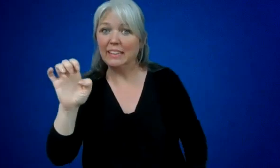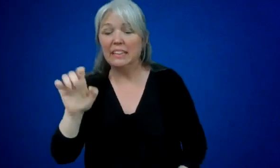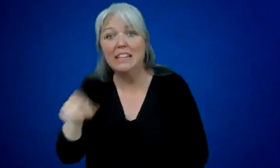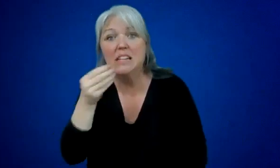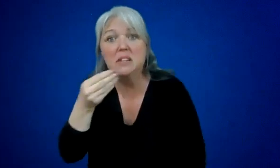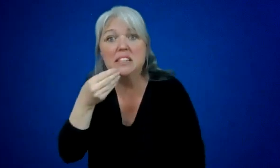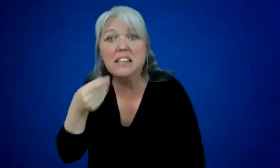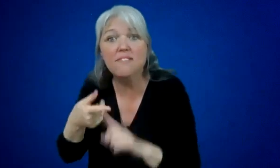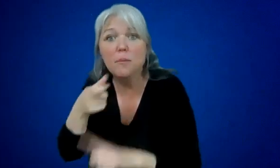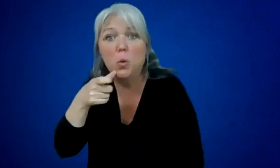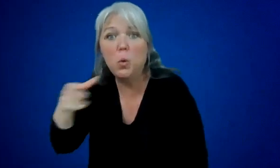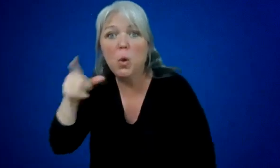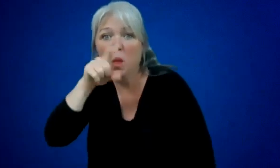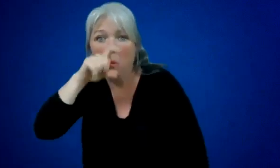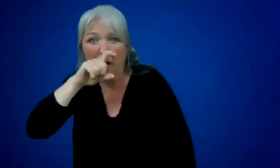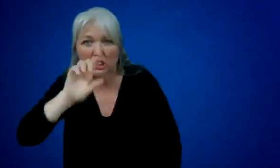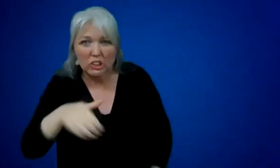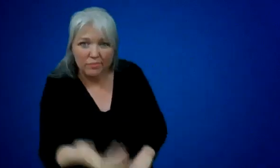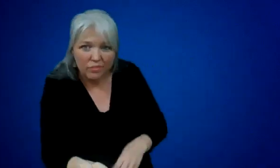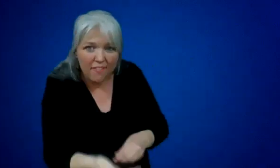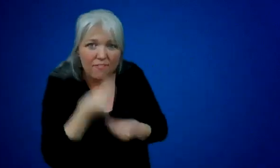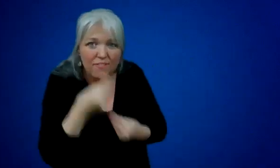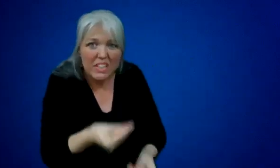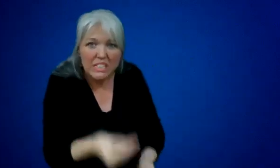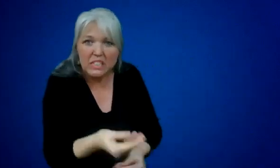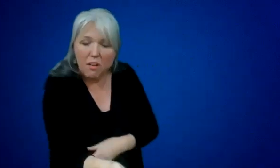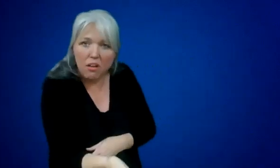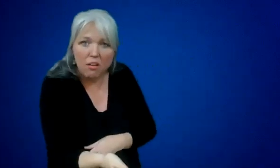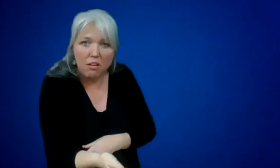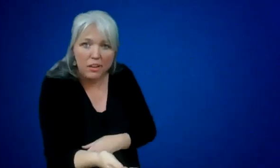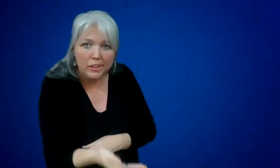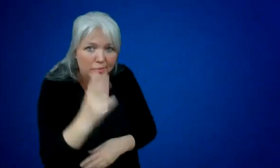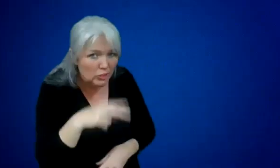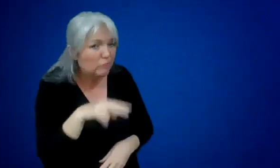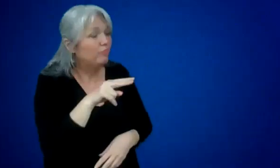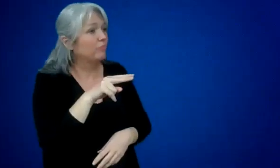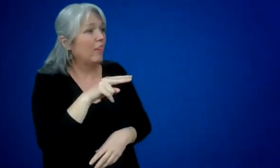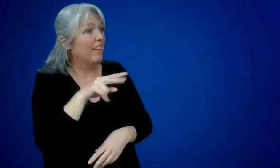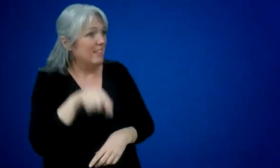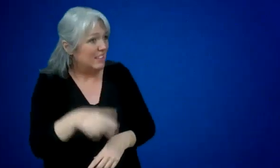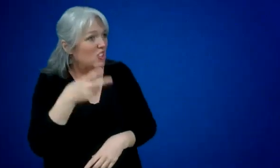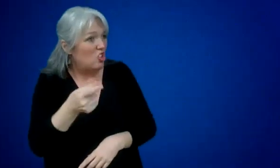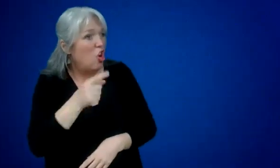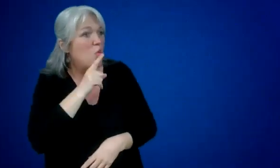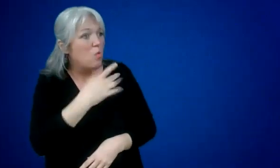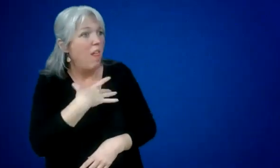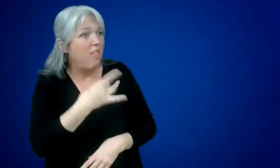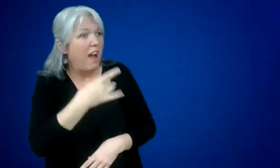hand. She looked up at me. "This dog sure likes peanut butter," she